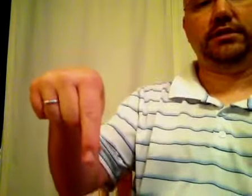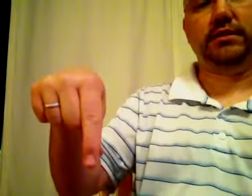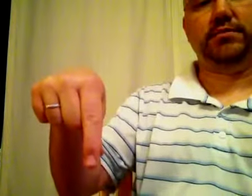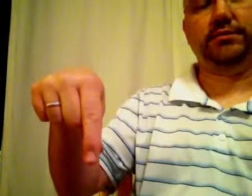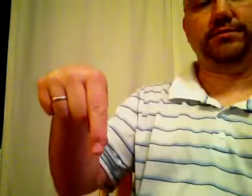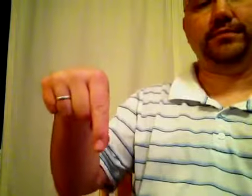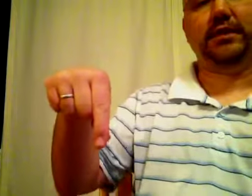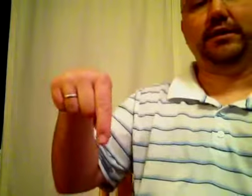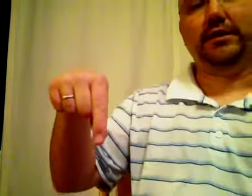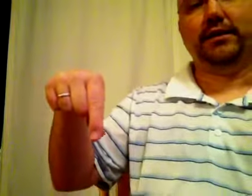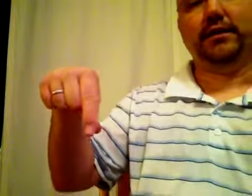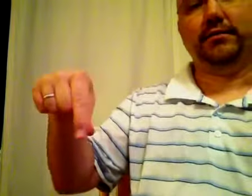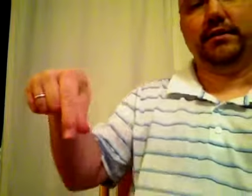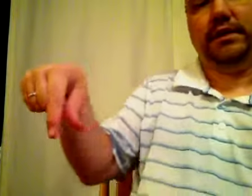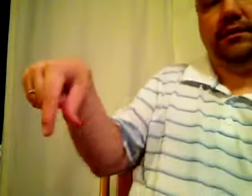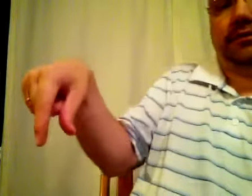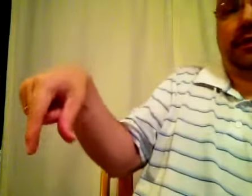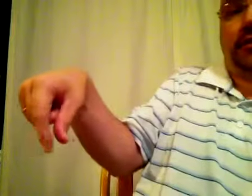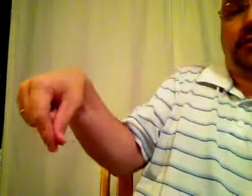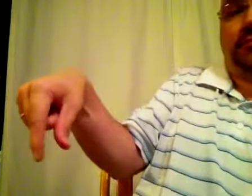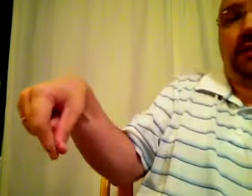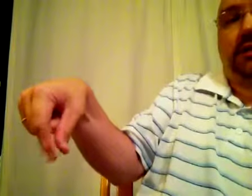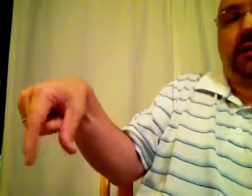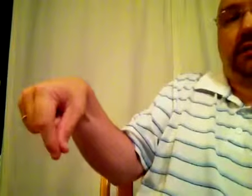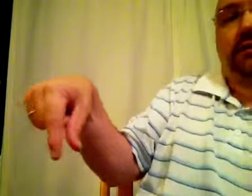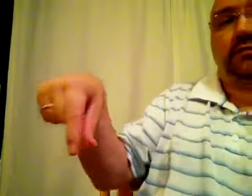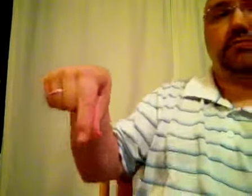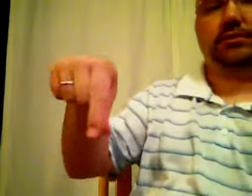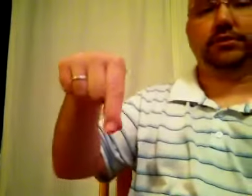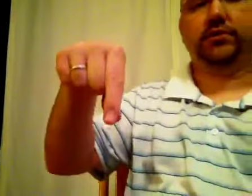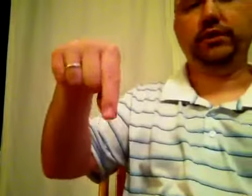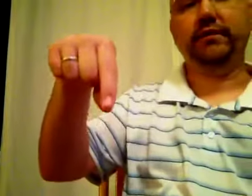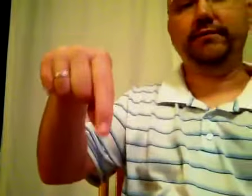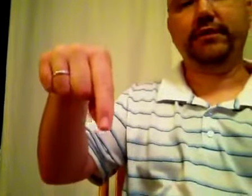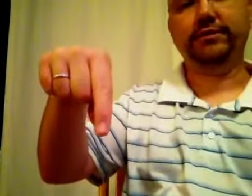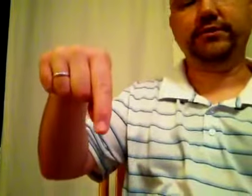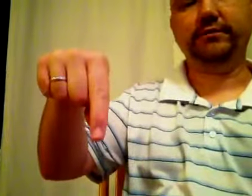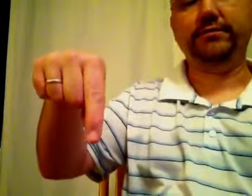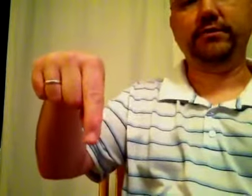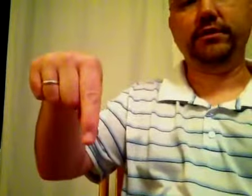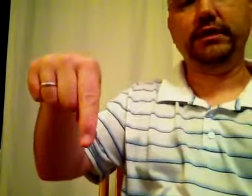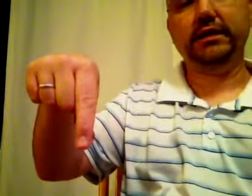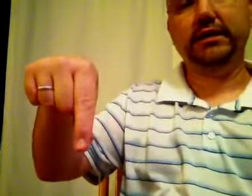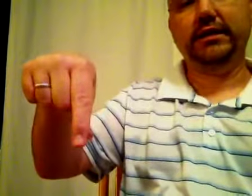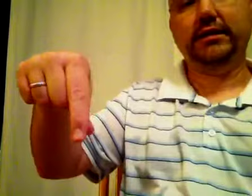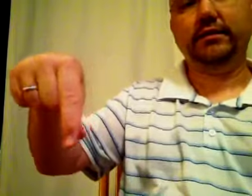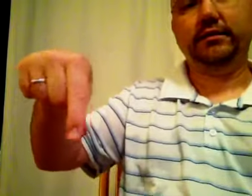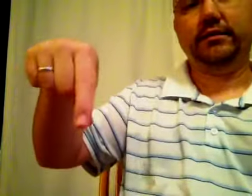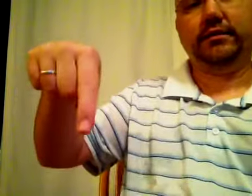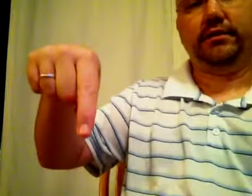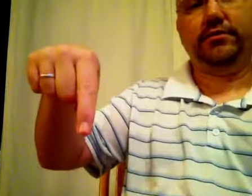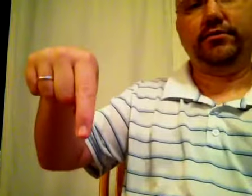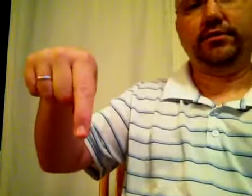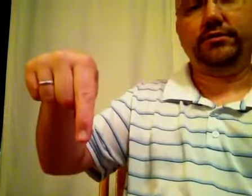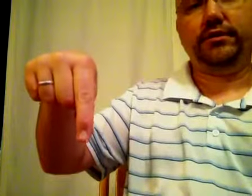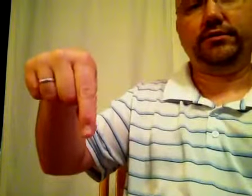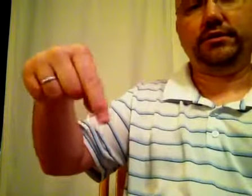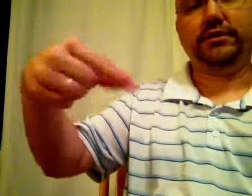shape. Again, it looks like you're just pinching, but you're holding your finger straight forward. Q is just like the